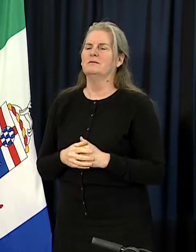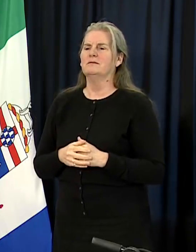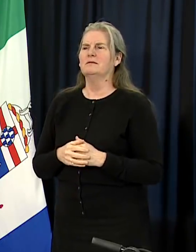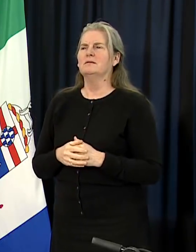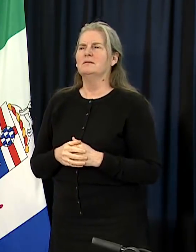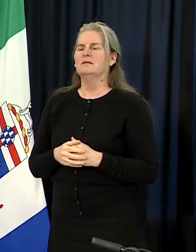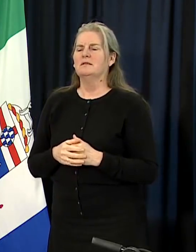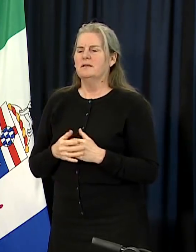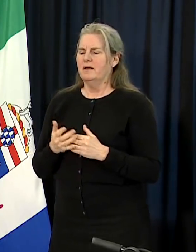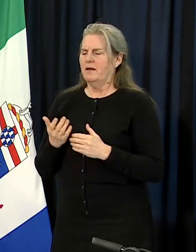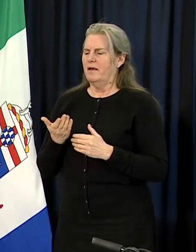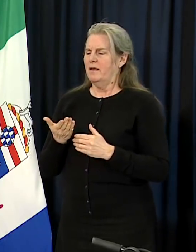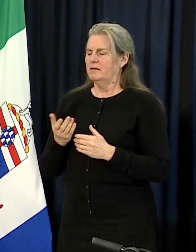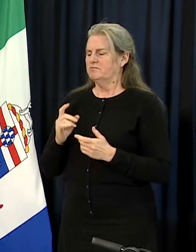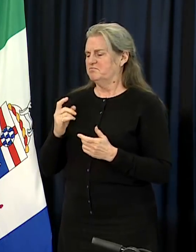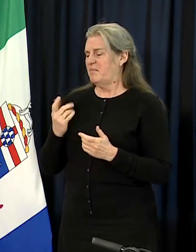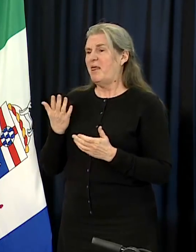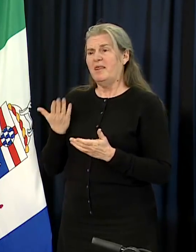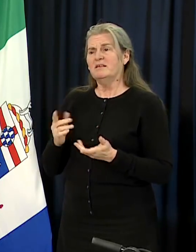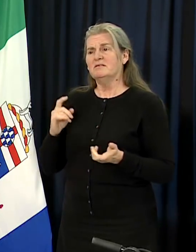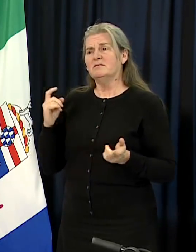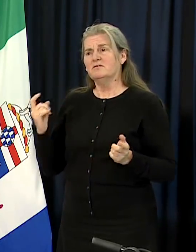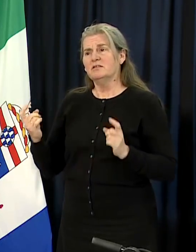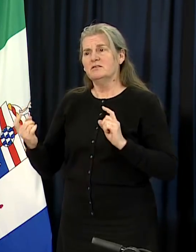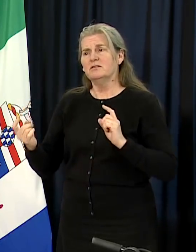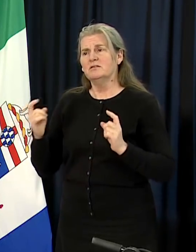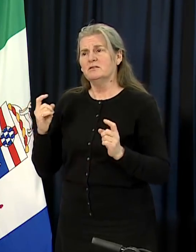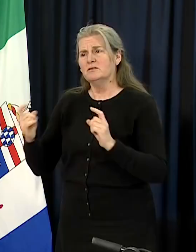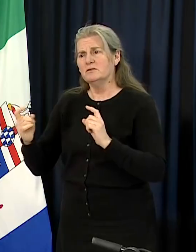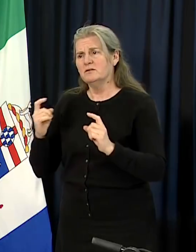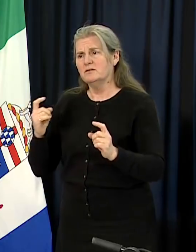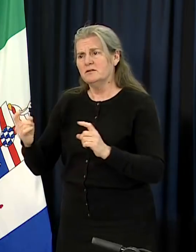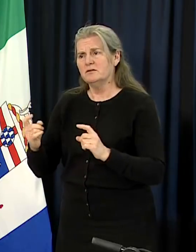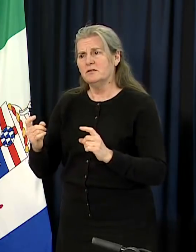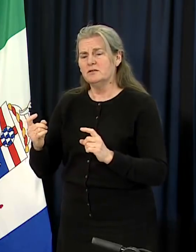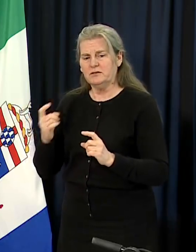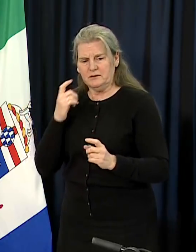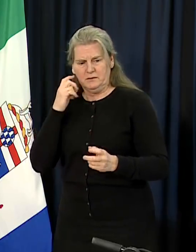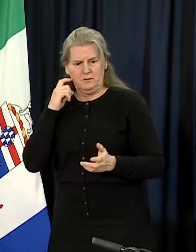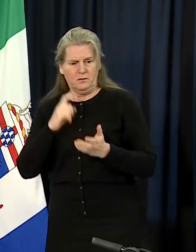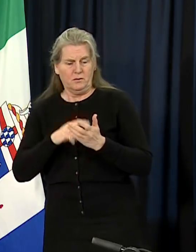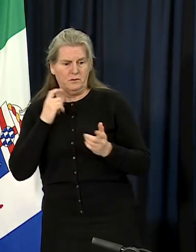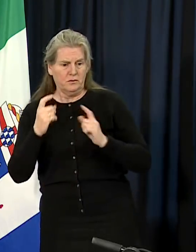Circumstances are evolving, and as we learn more and evaluate, we are responding.